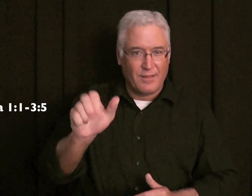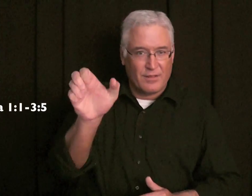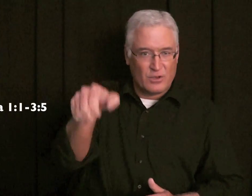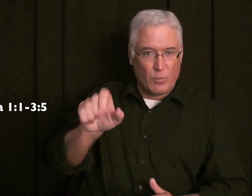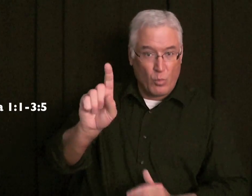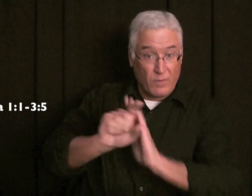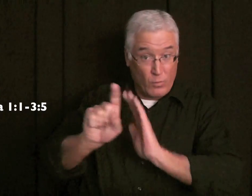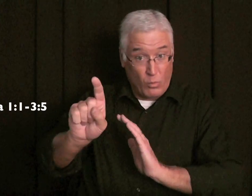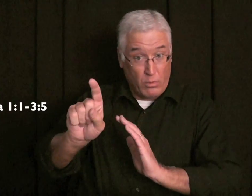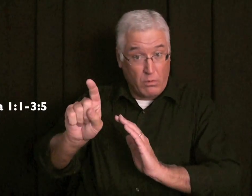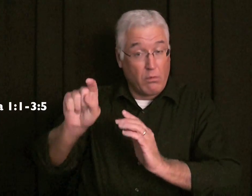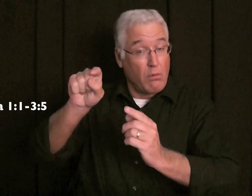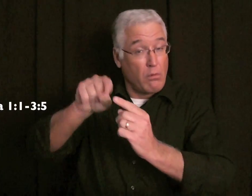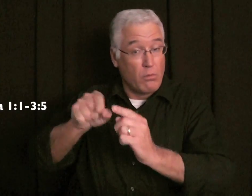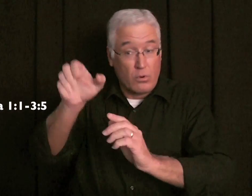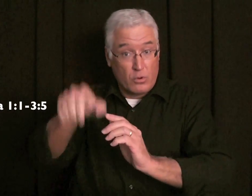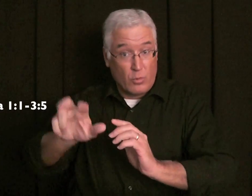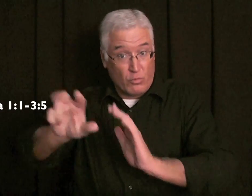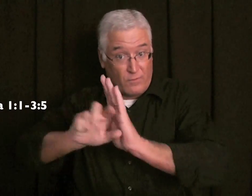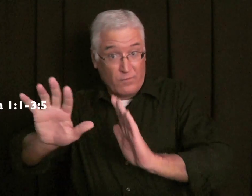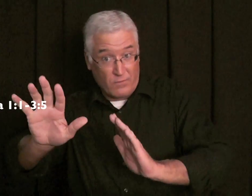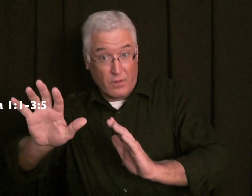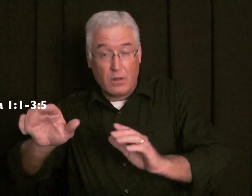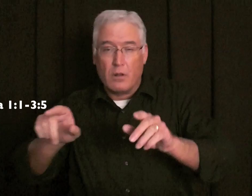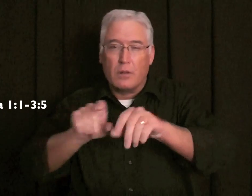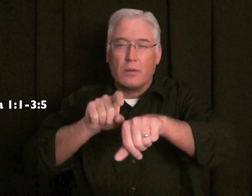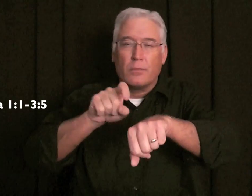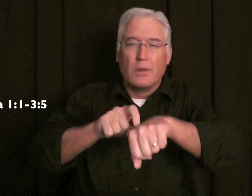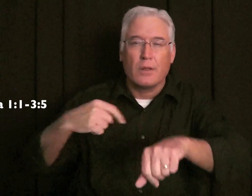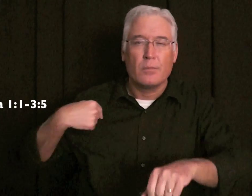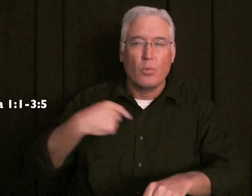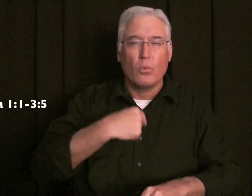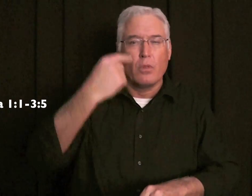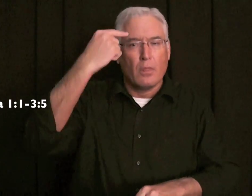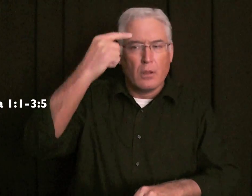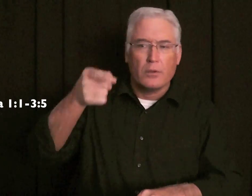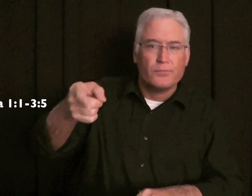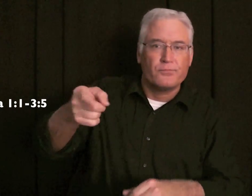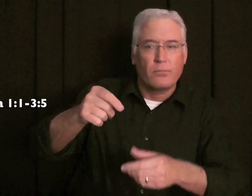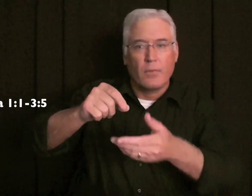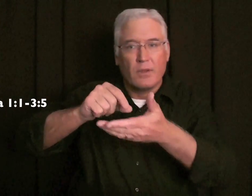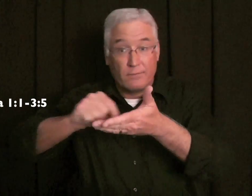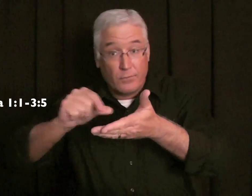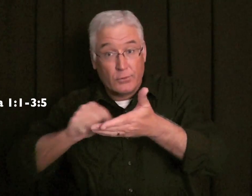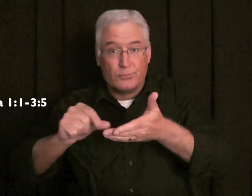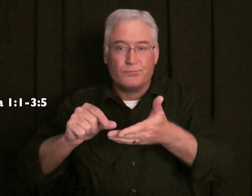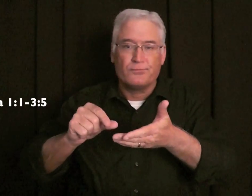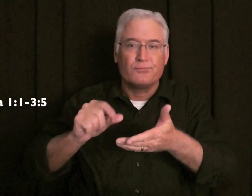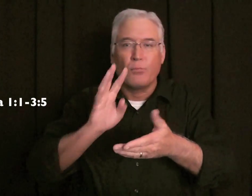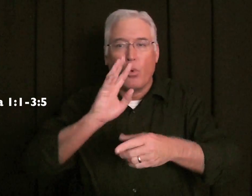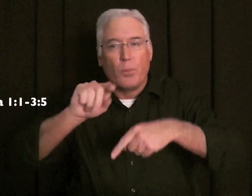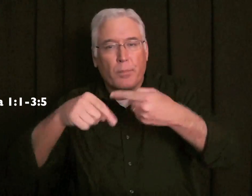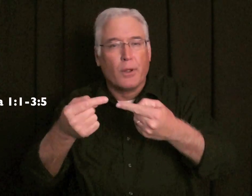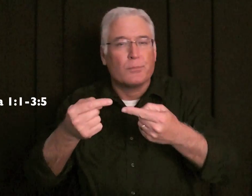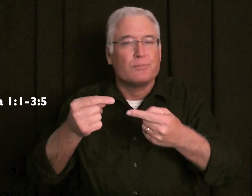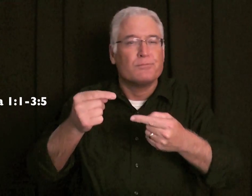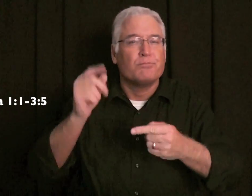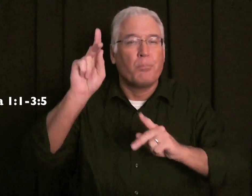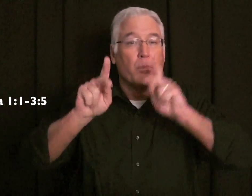If we read through these passages here, we read all the way down, we might think that these verses